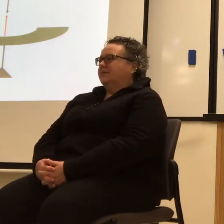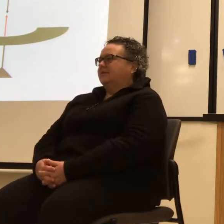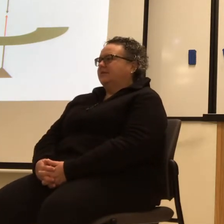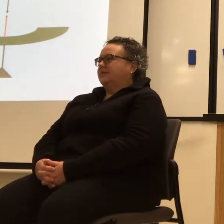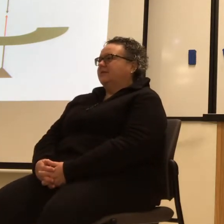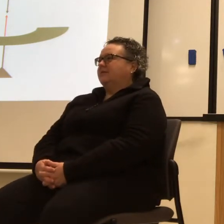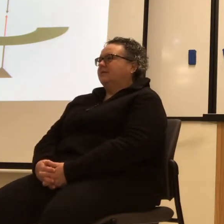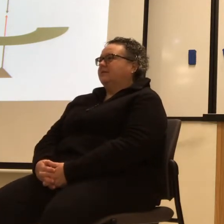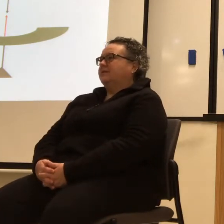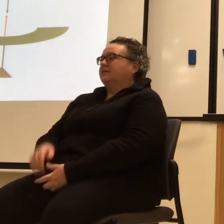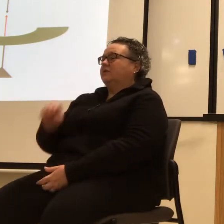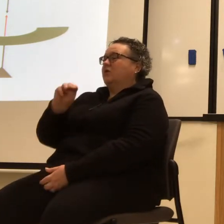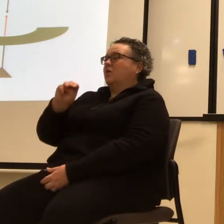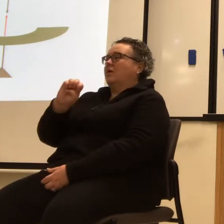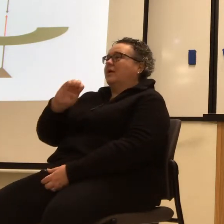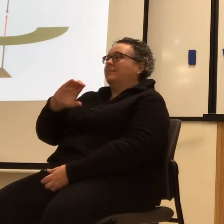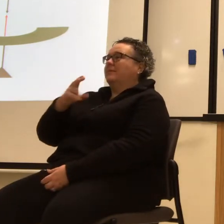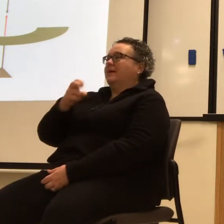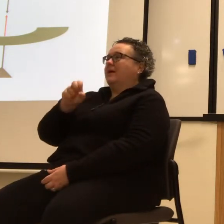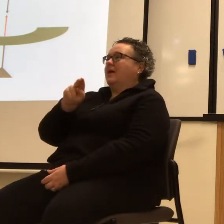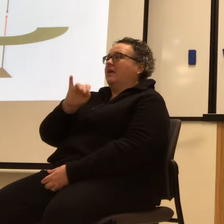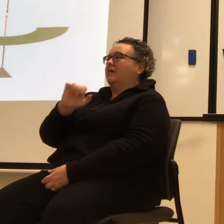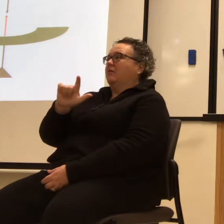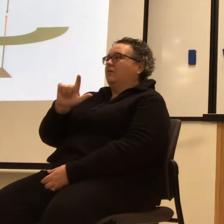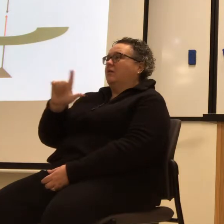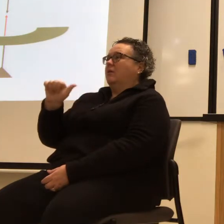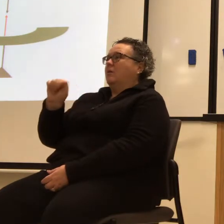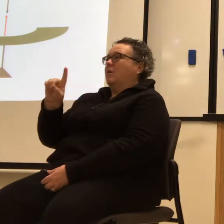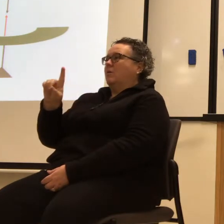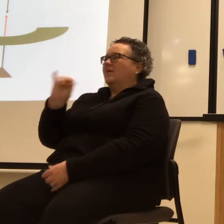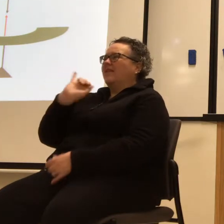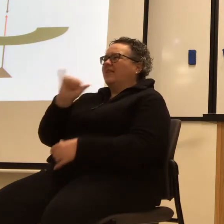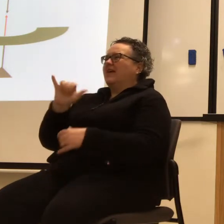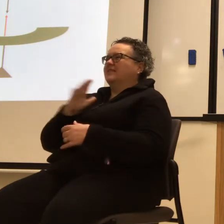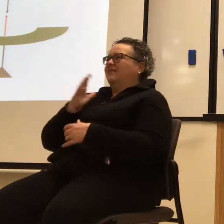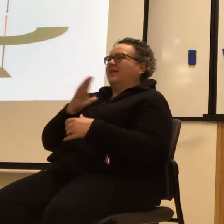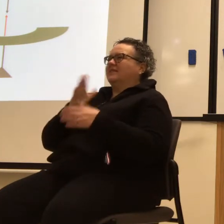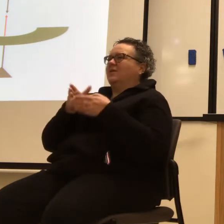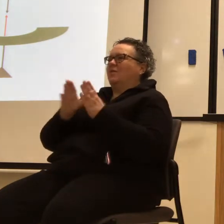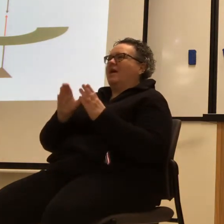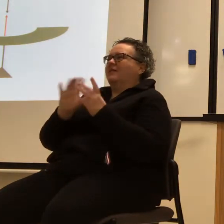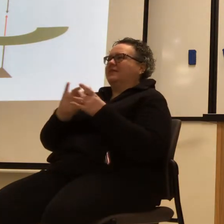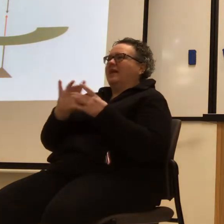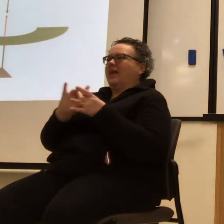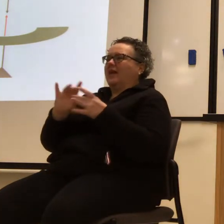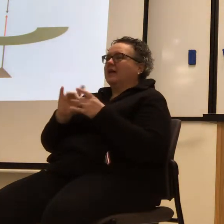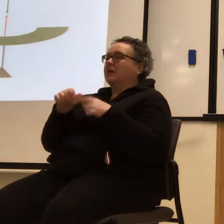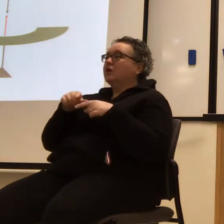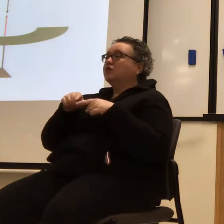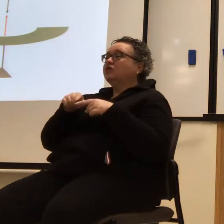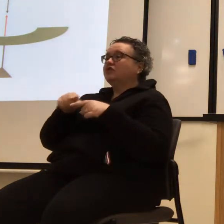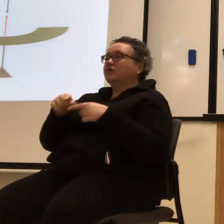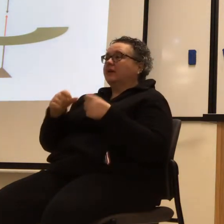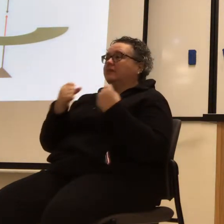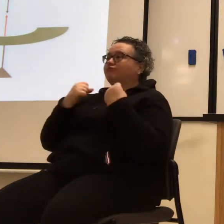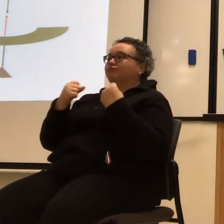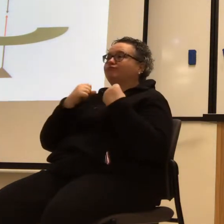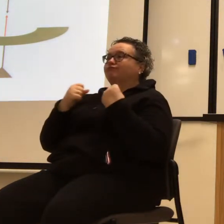So mechanical load, that's a fancy way of saying, like during the weight-bearing exercises, like running,